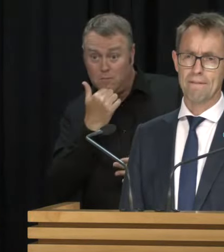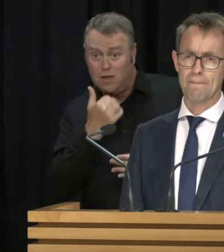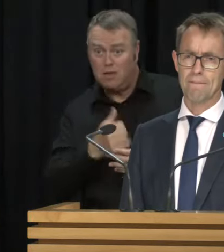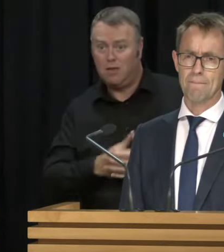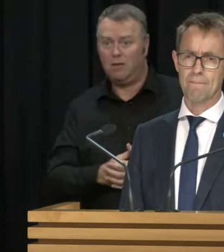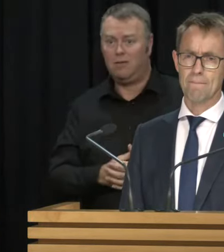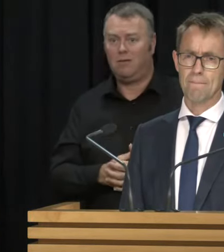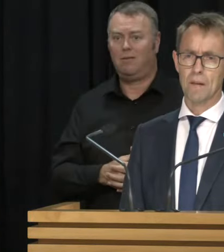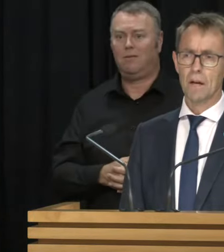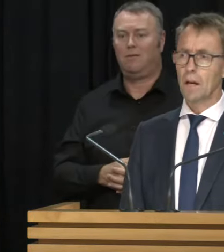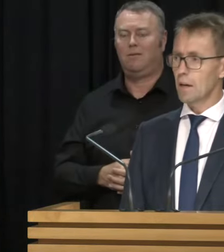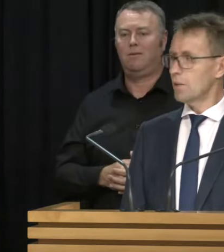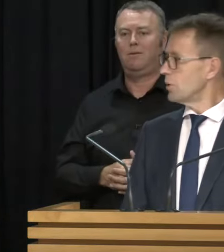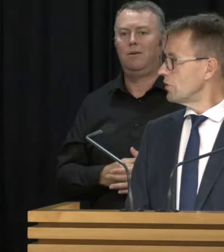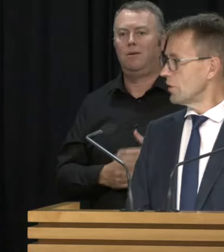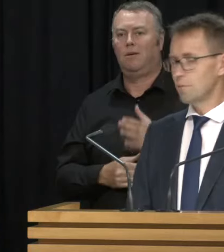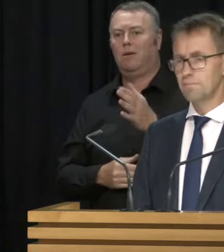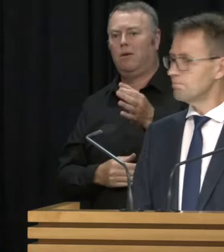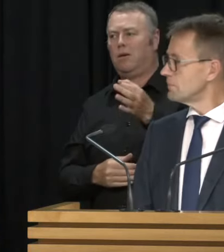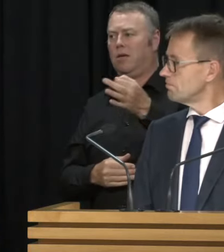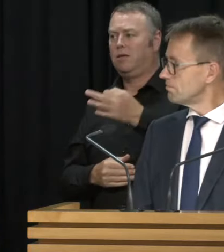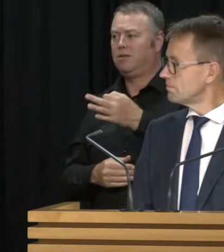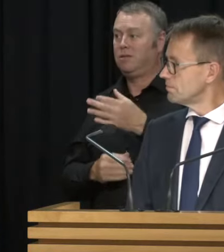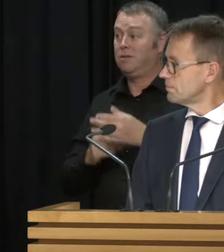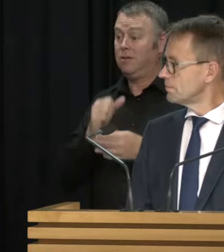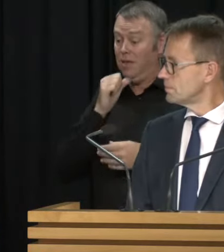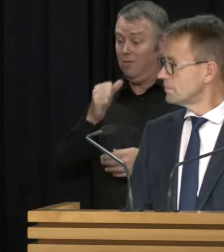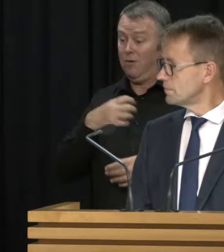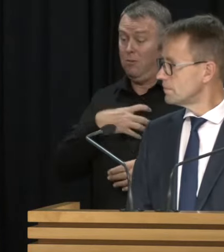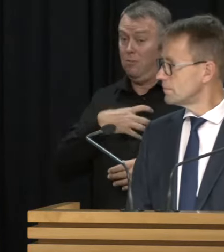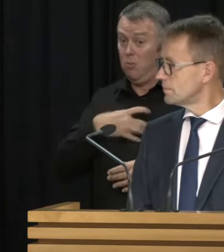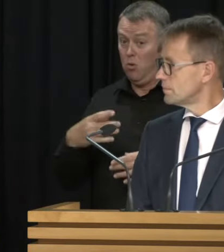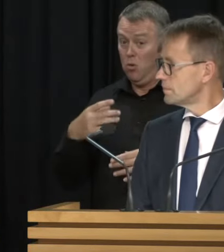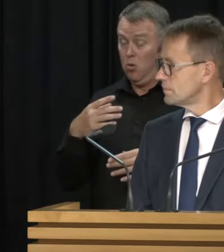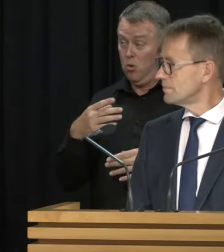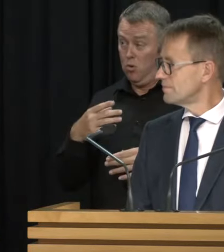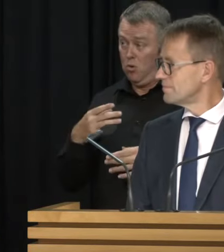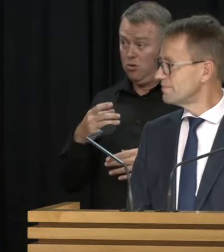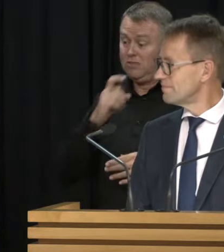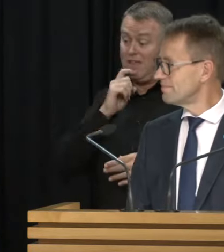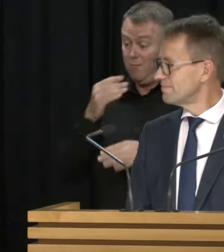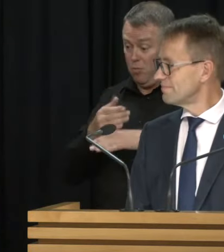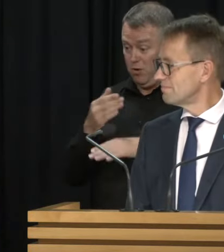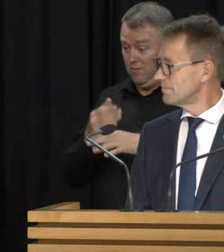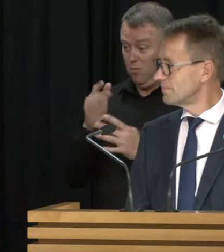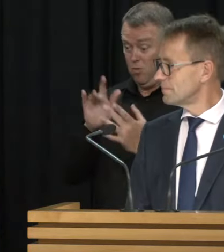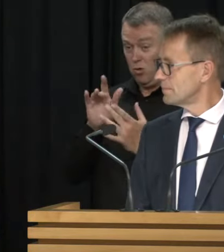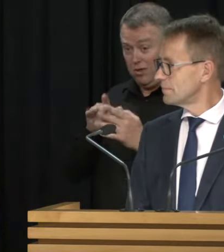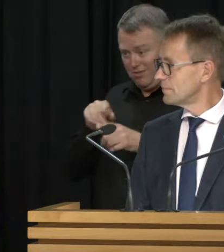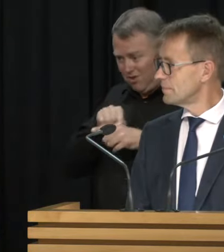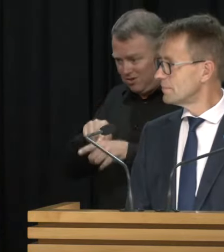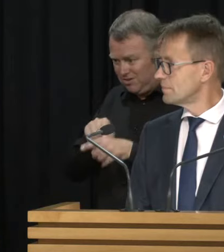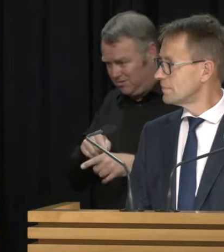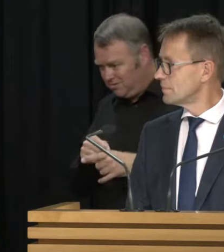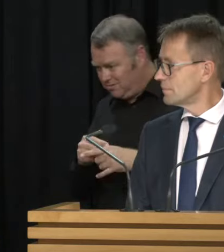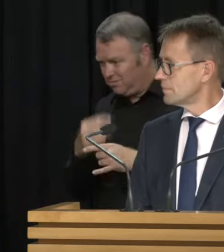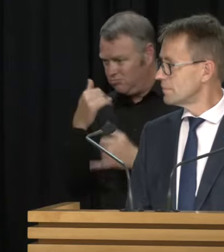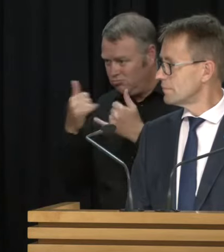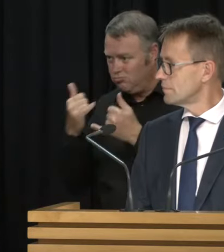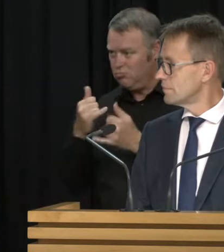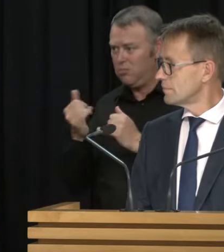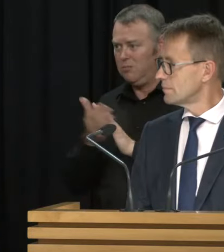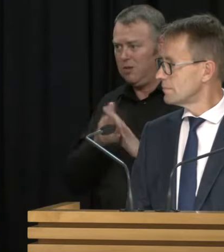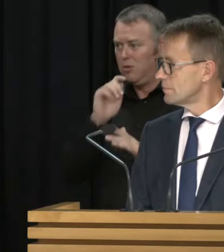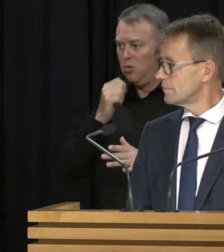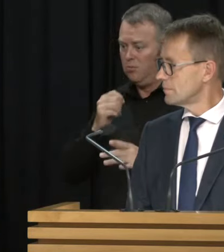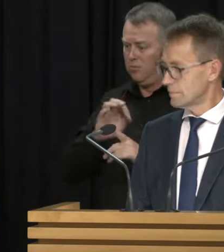tracing resources? No, not necessarily. I mean, I think if I think back over all of these scenarios that we have had to look at